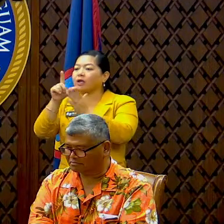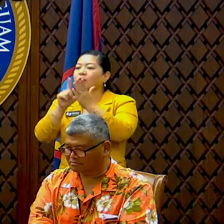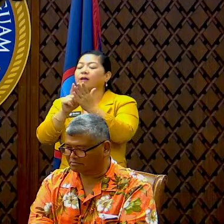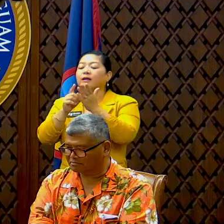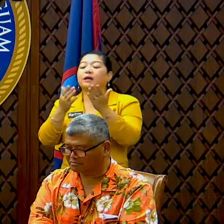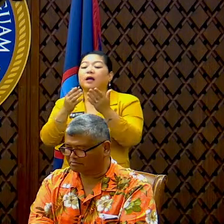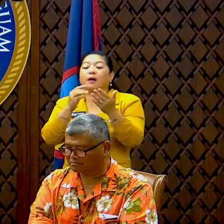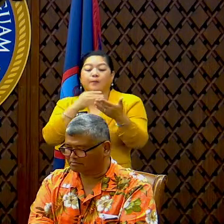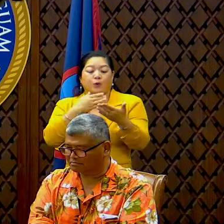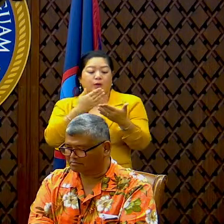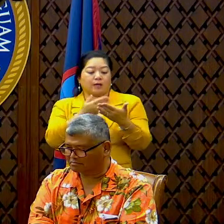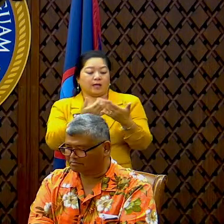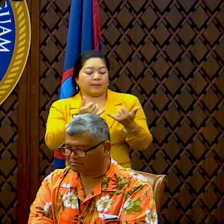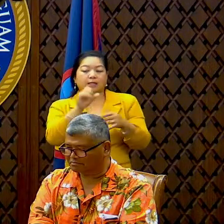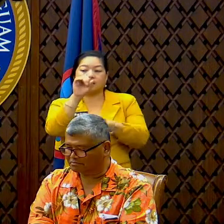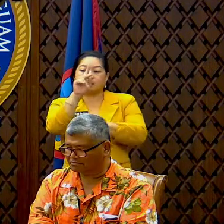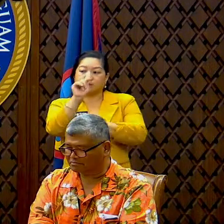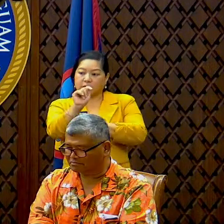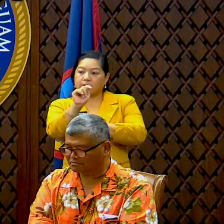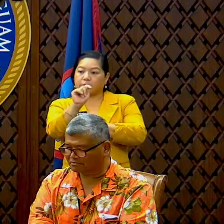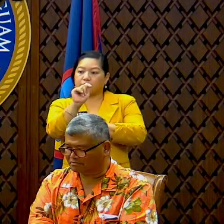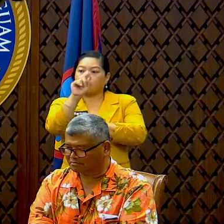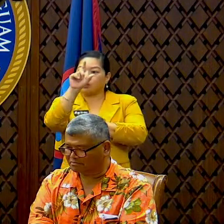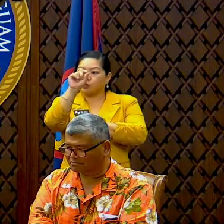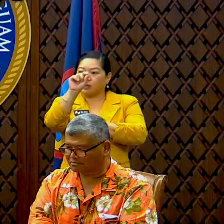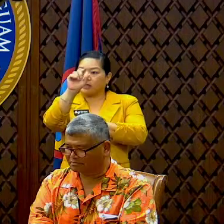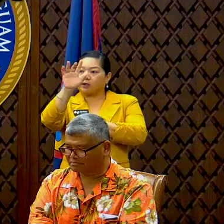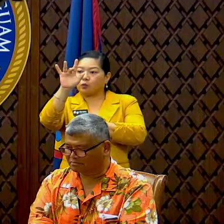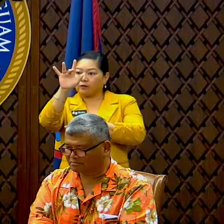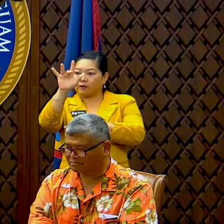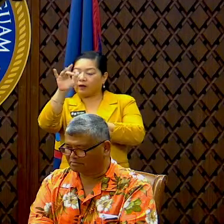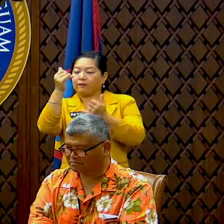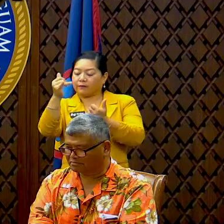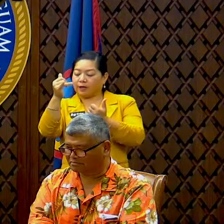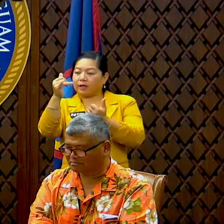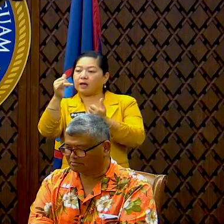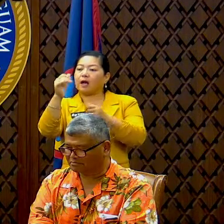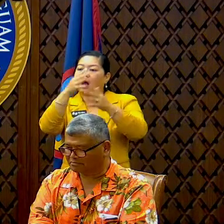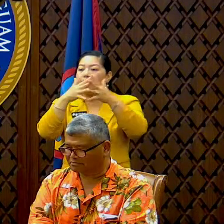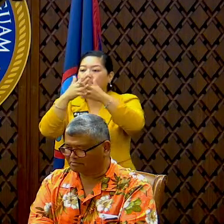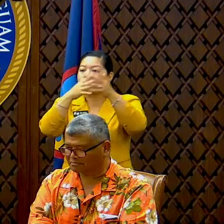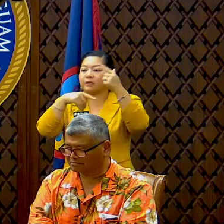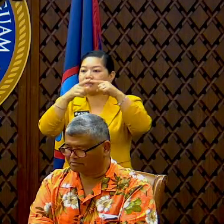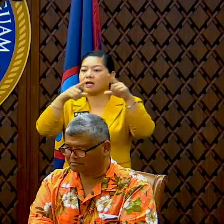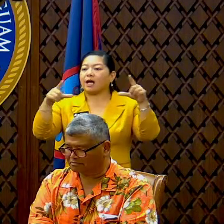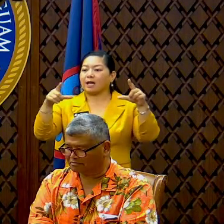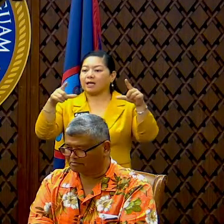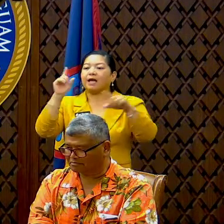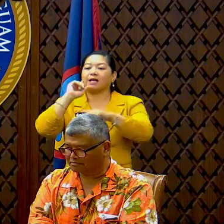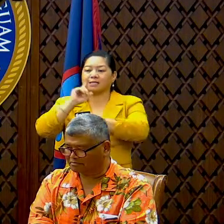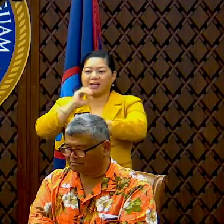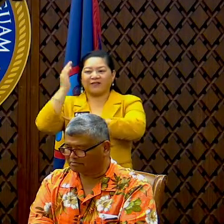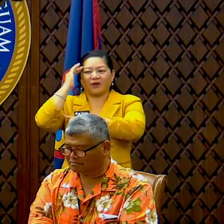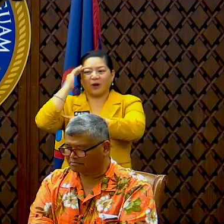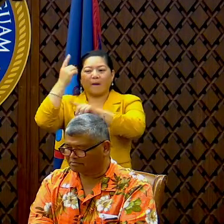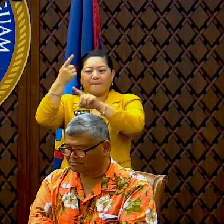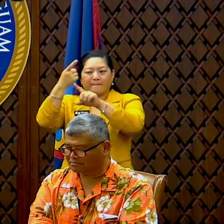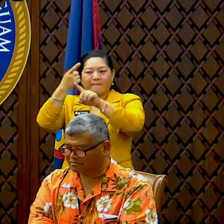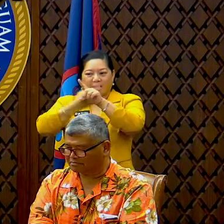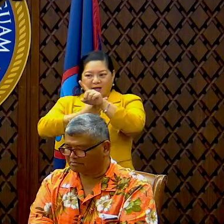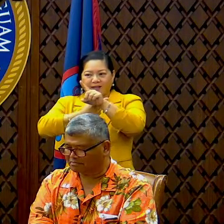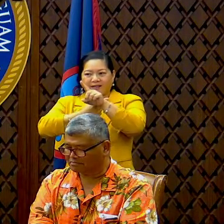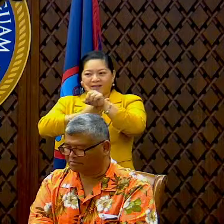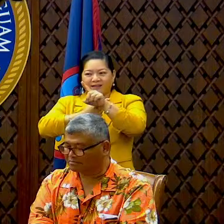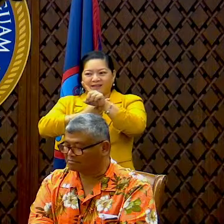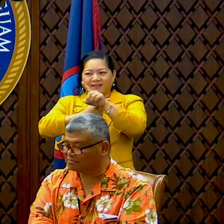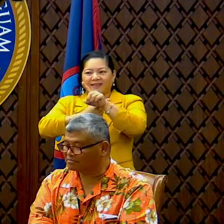hereby proclaim September 2025 as American Sign Language and Deaf Awareness